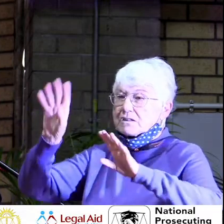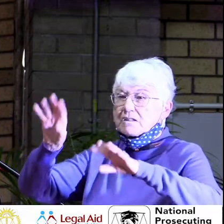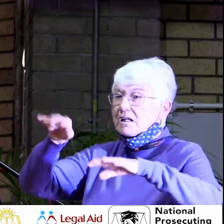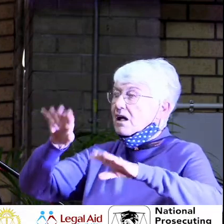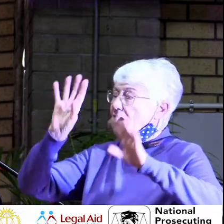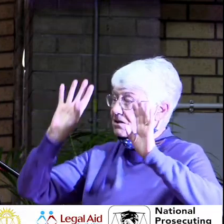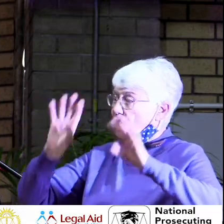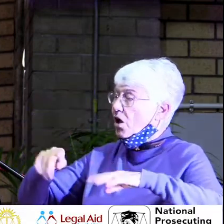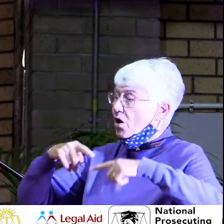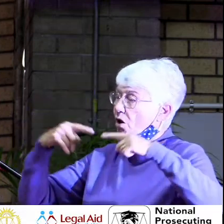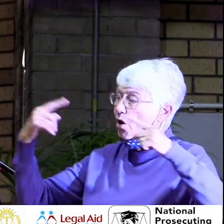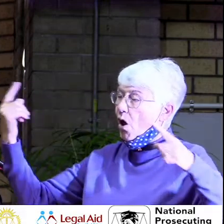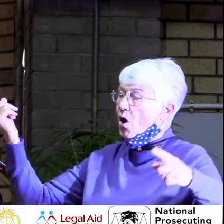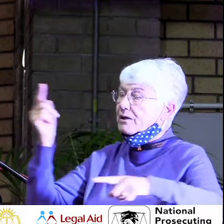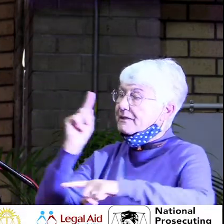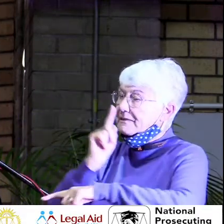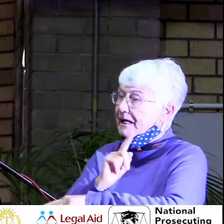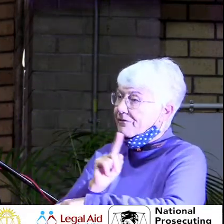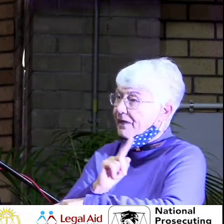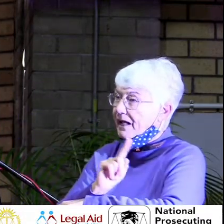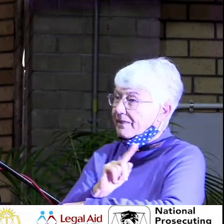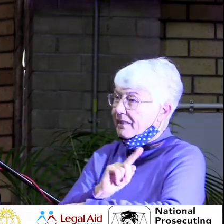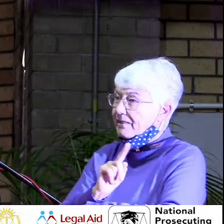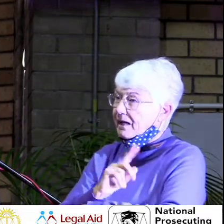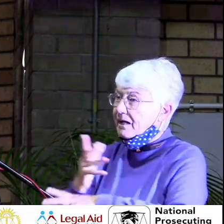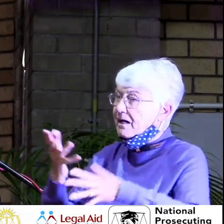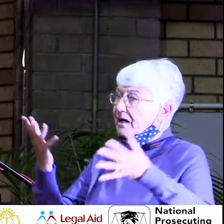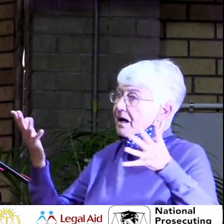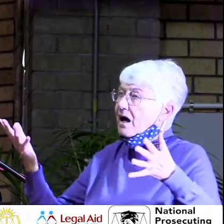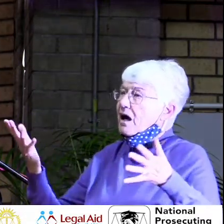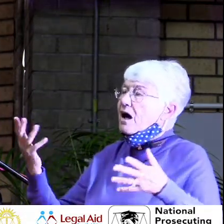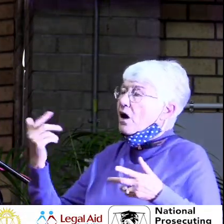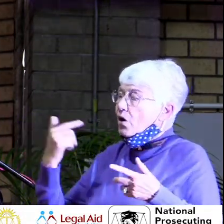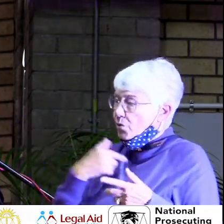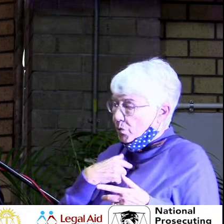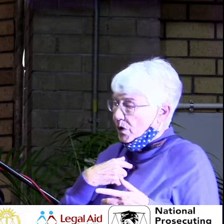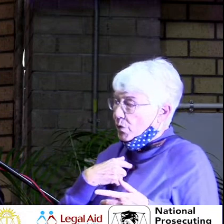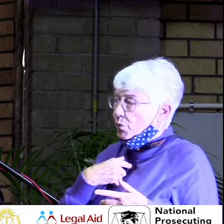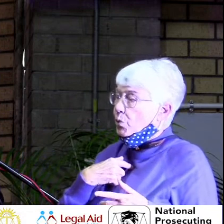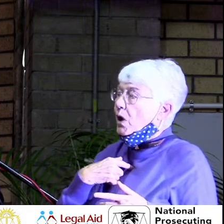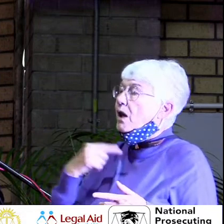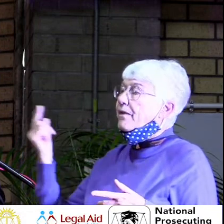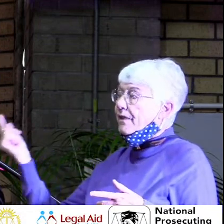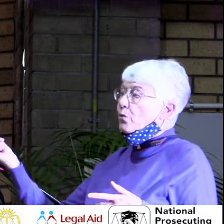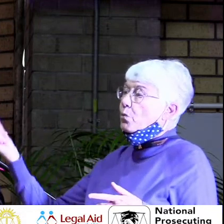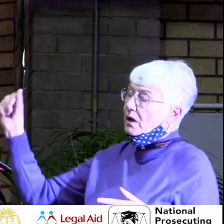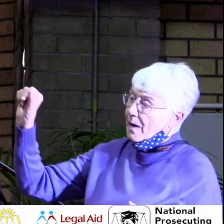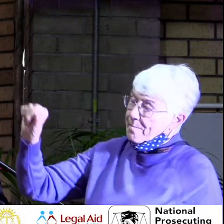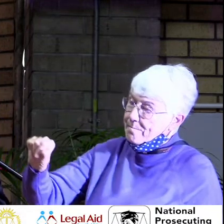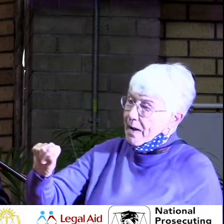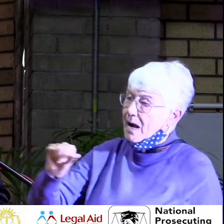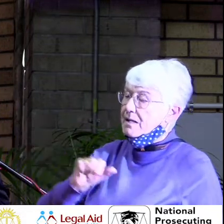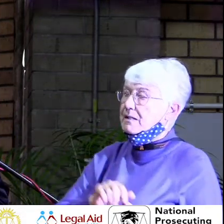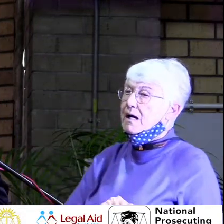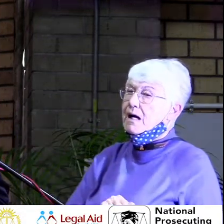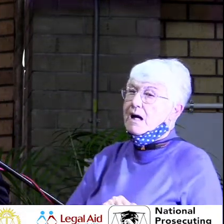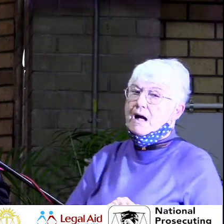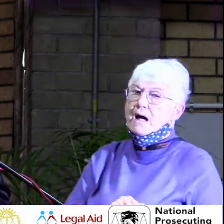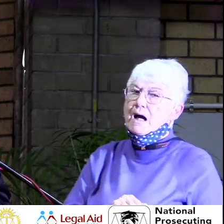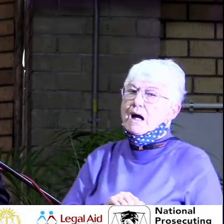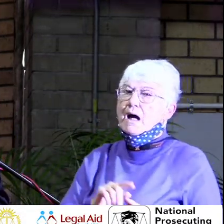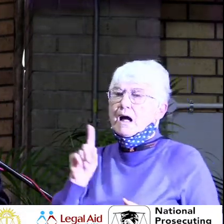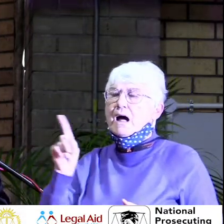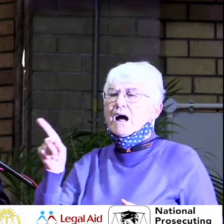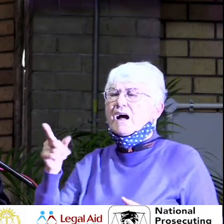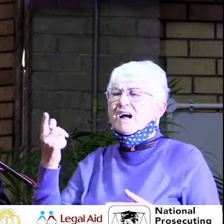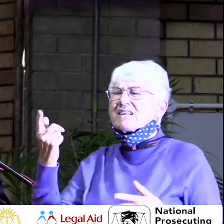years looks so attractive. So we will do that. The colleagues will come back, particularly to also deal